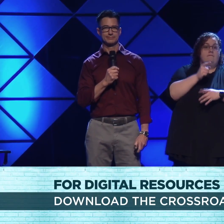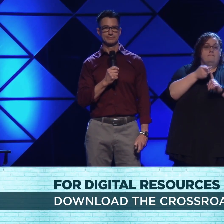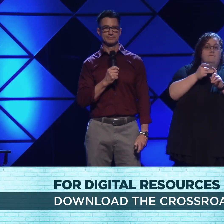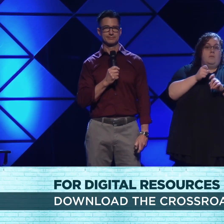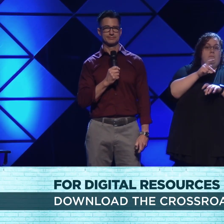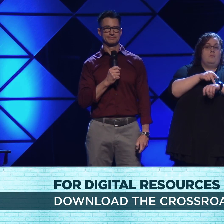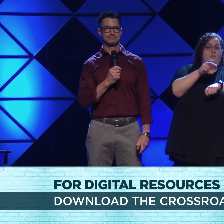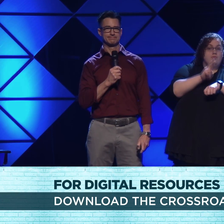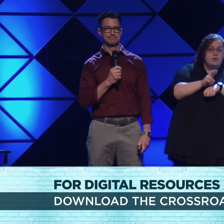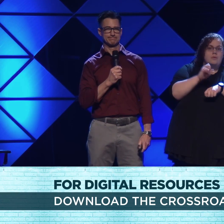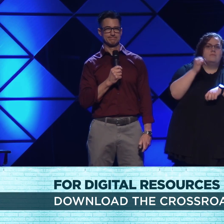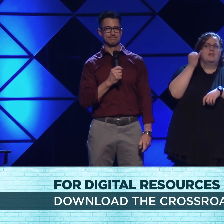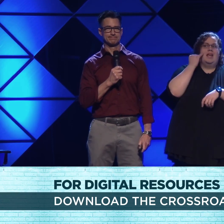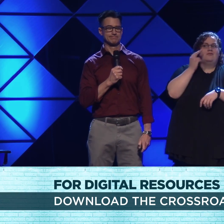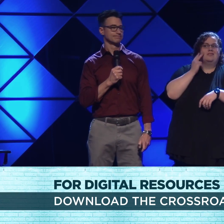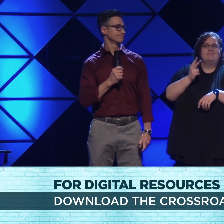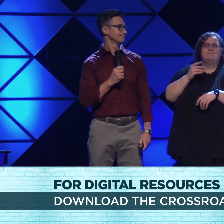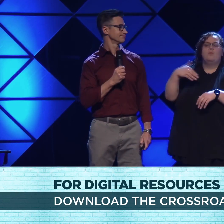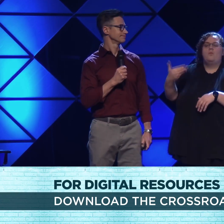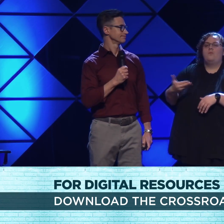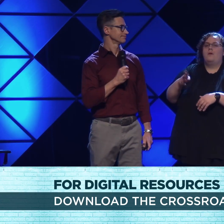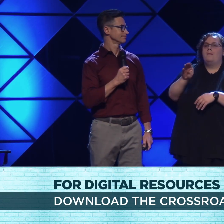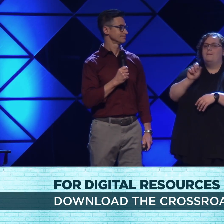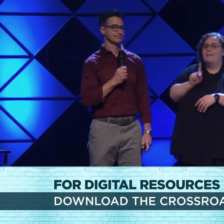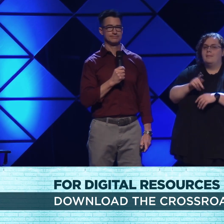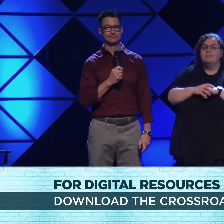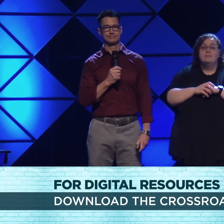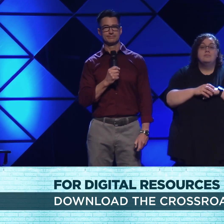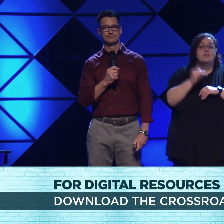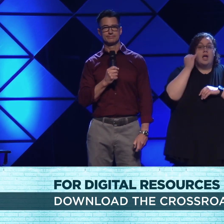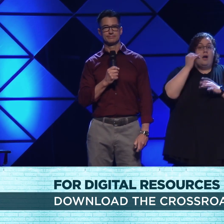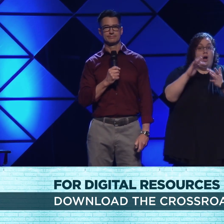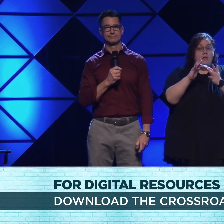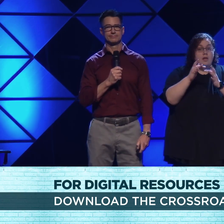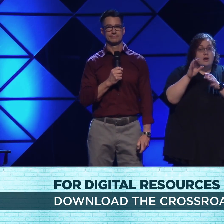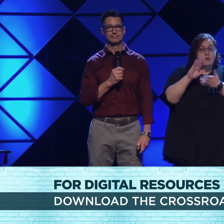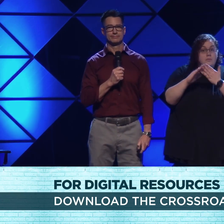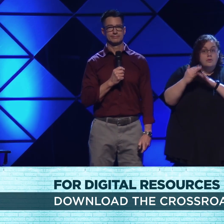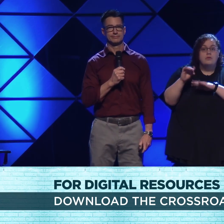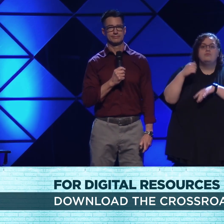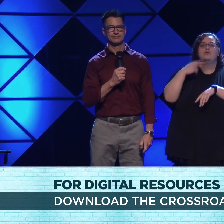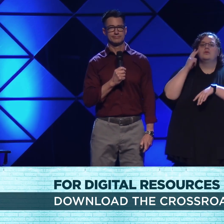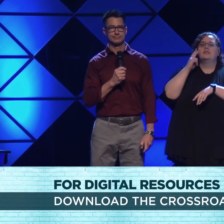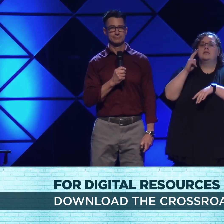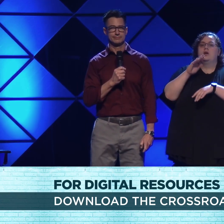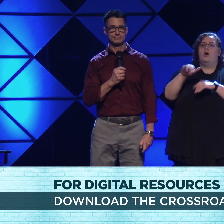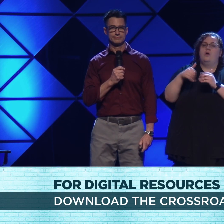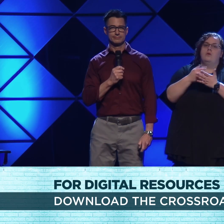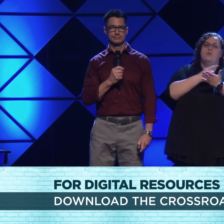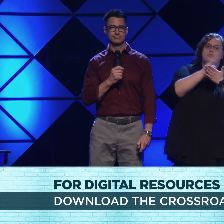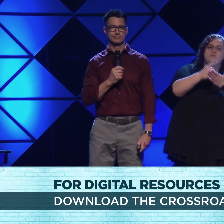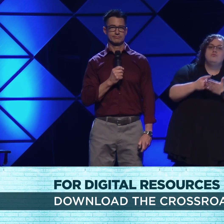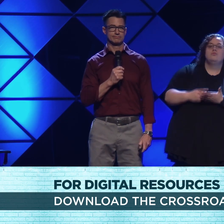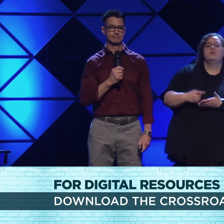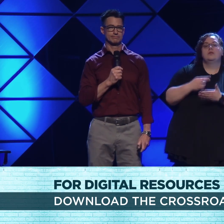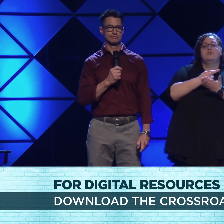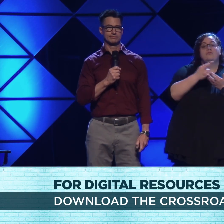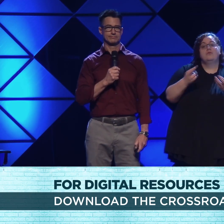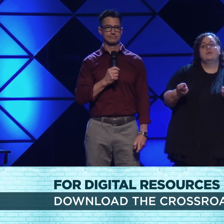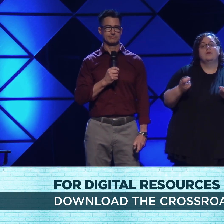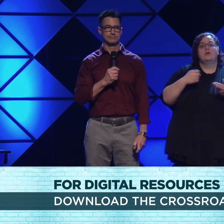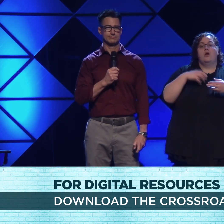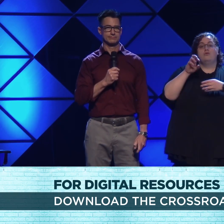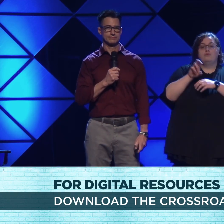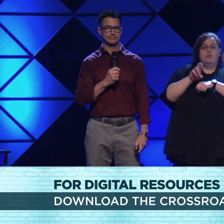please welcome them back. If you're part of our digital community, you can find all of our regular weekly resources in the Crossroads app.